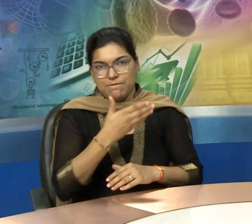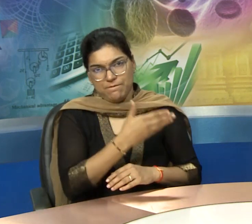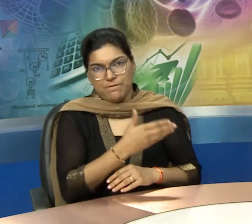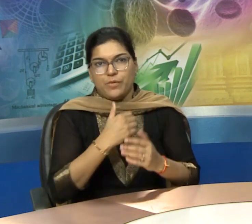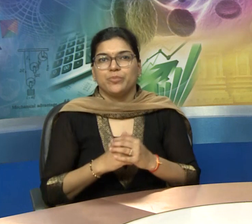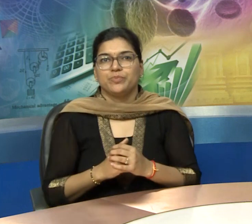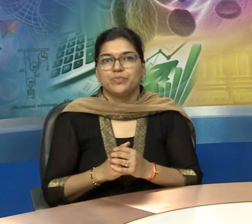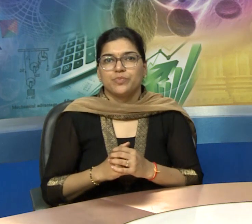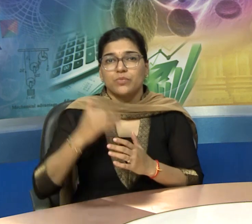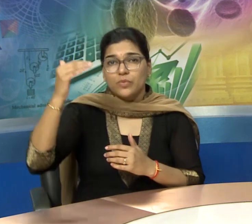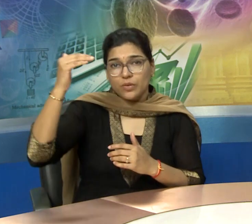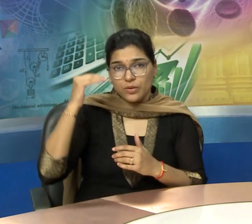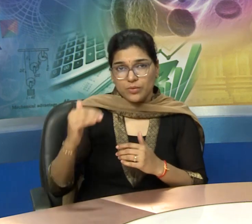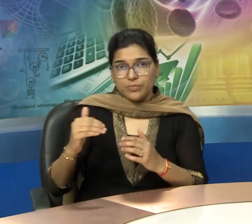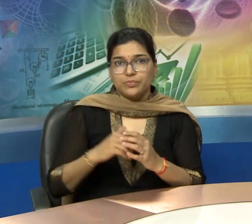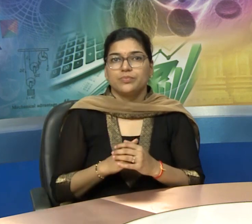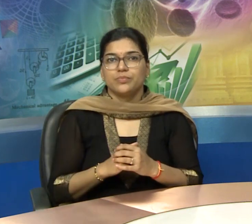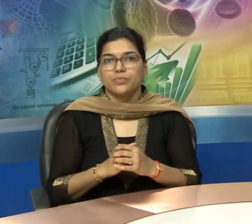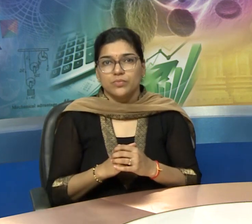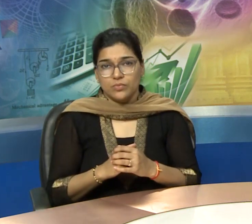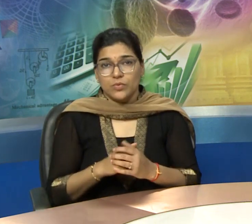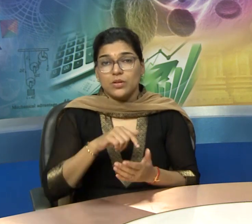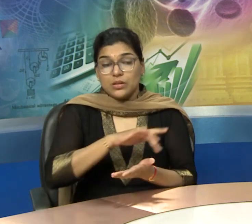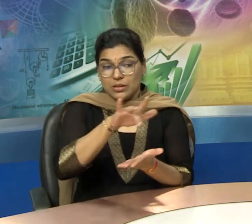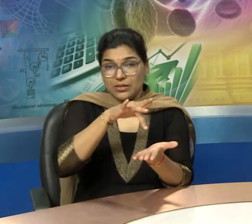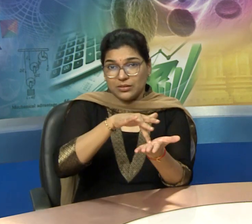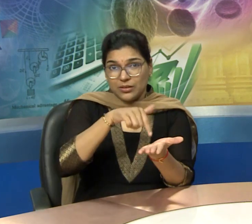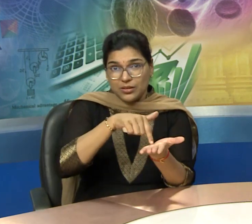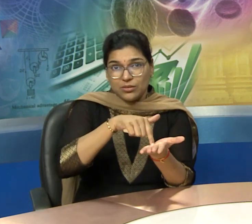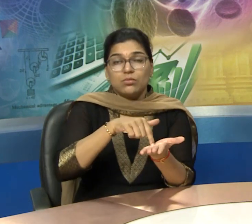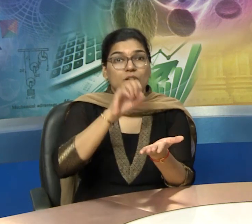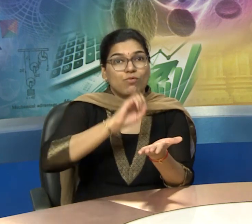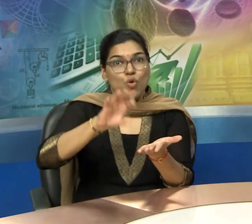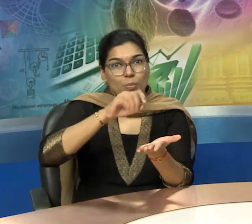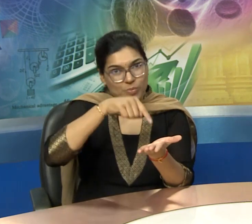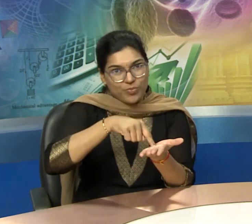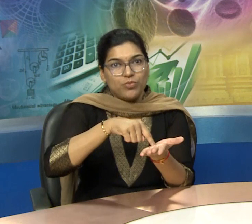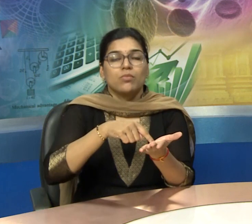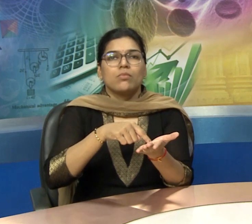And all these informations are kept in the library, which is one of the important functions of library.